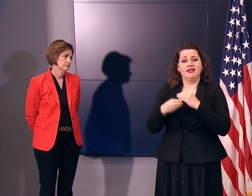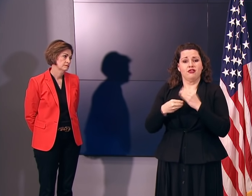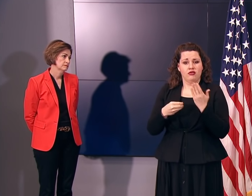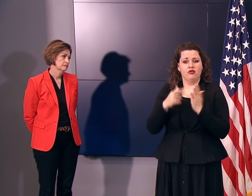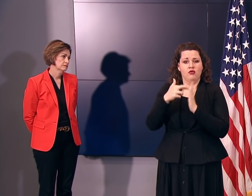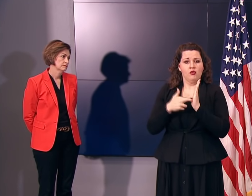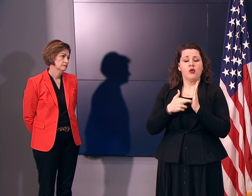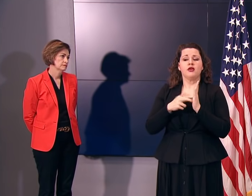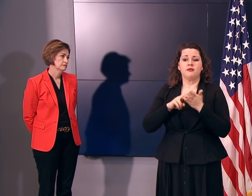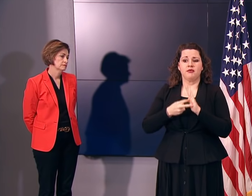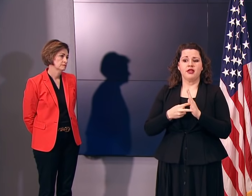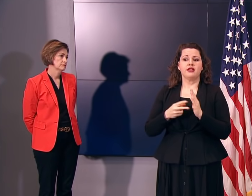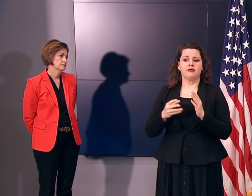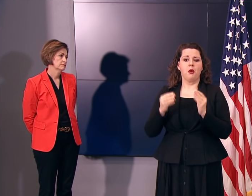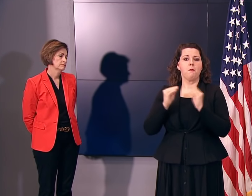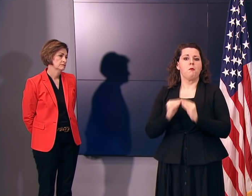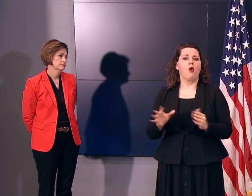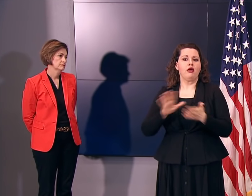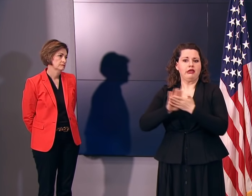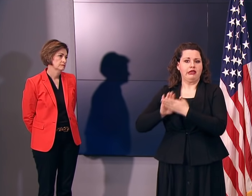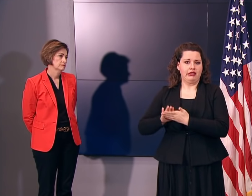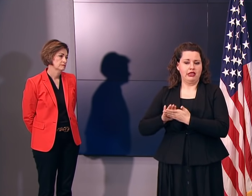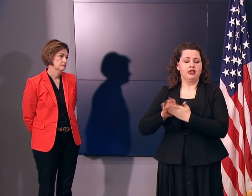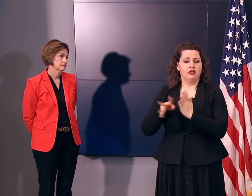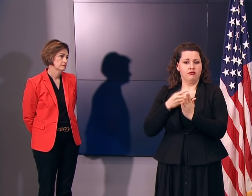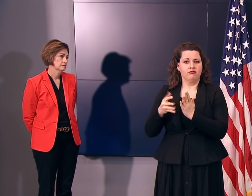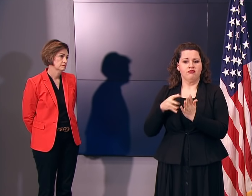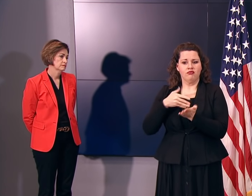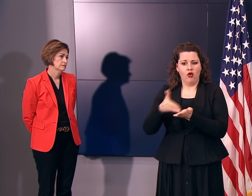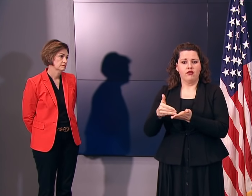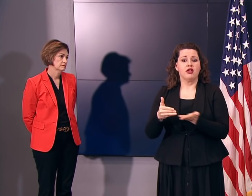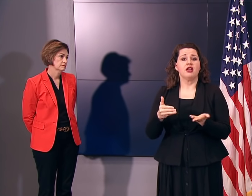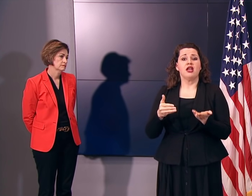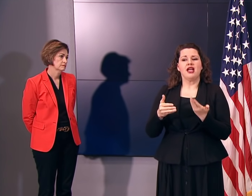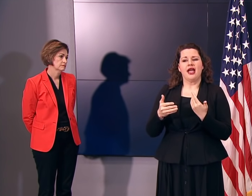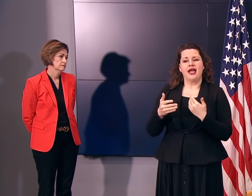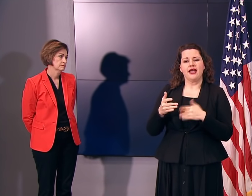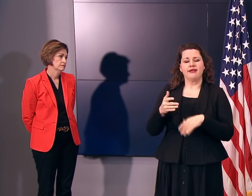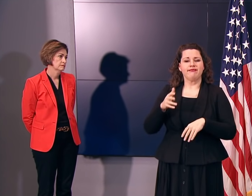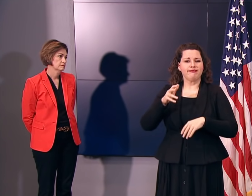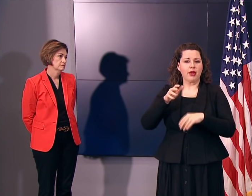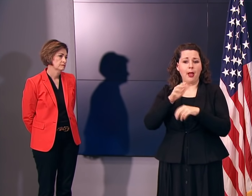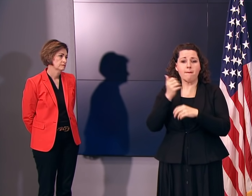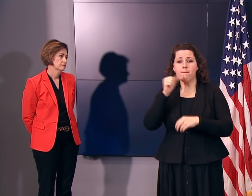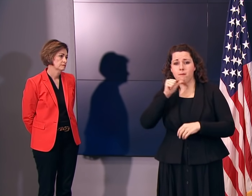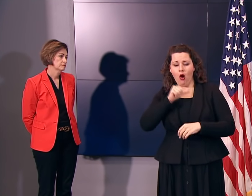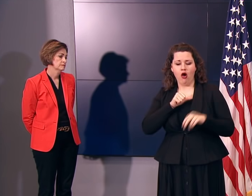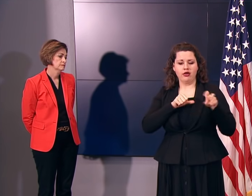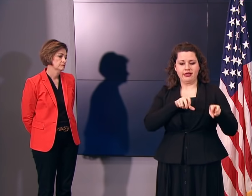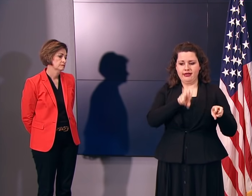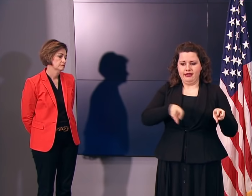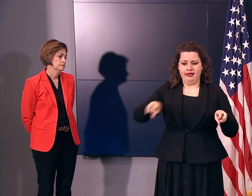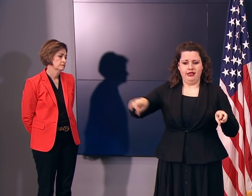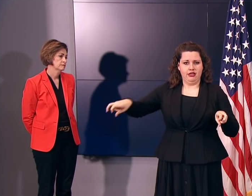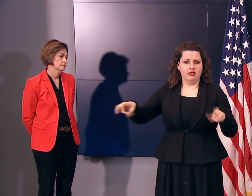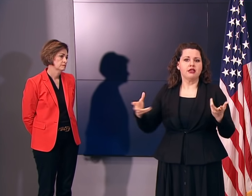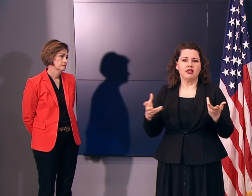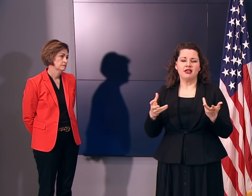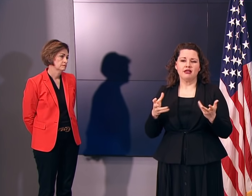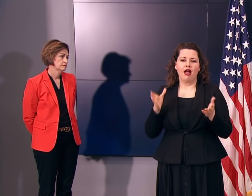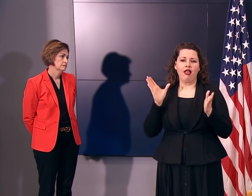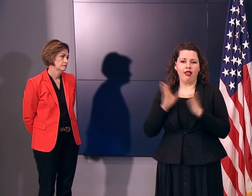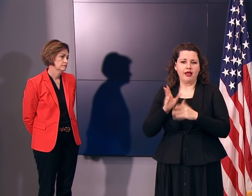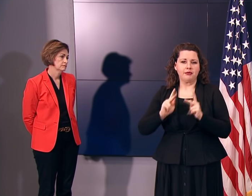cleaning schedule and eliminating seating at bar areas where people would sit close together. We also encourage restaurants to